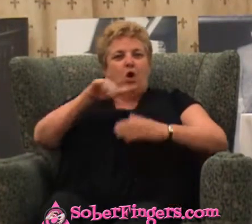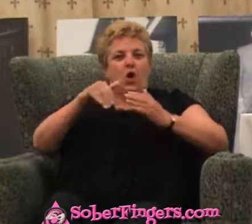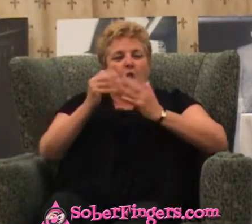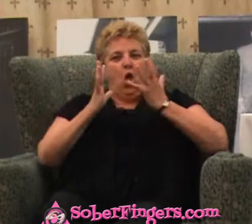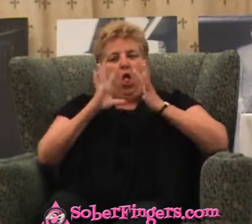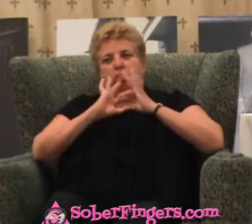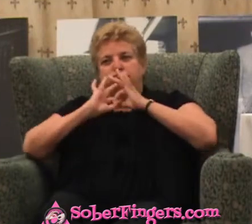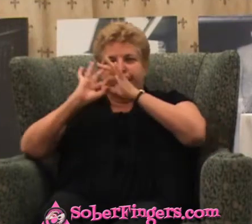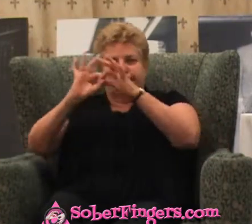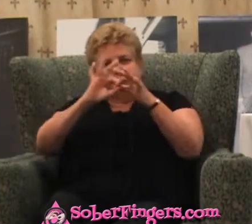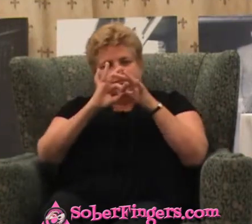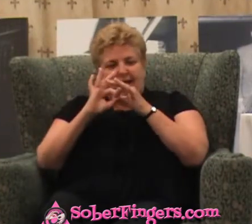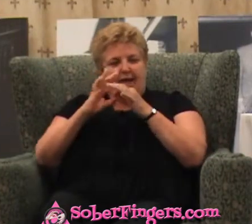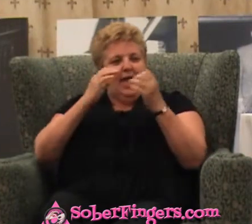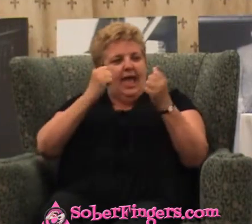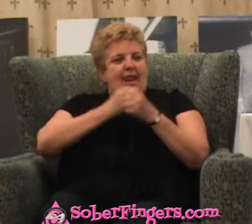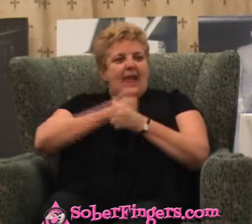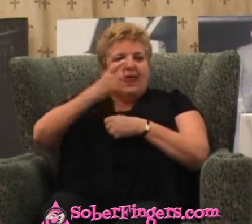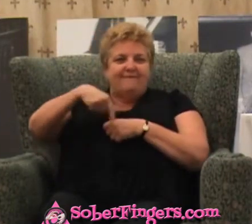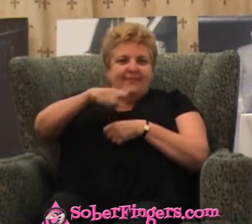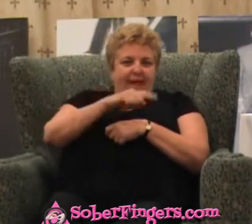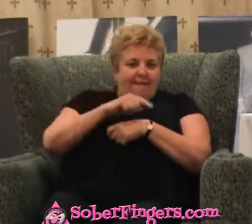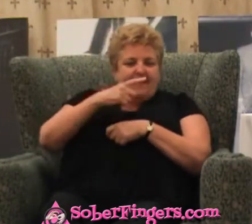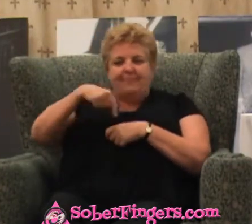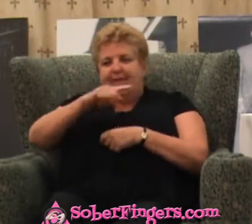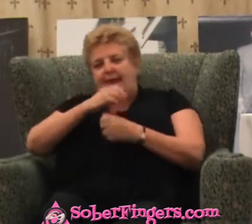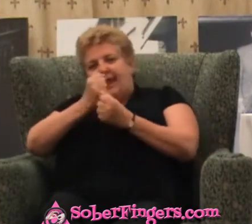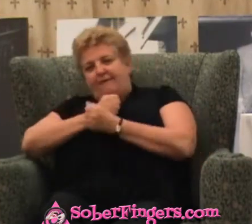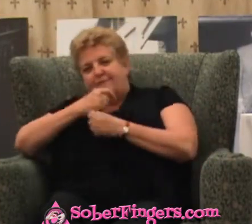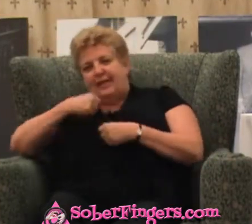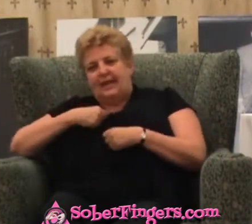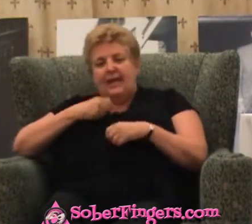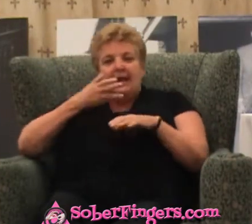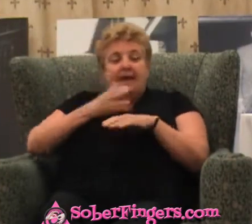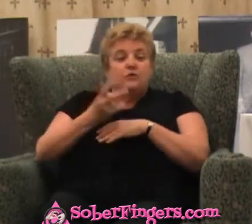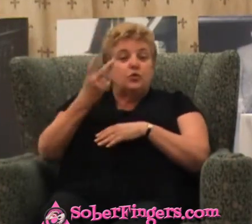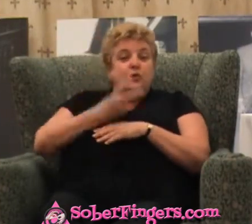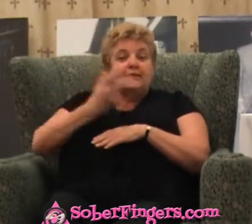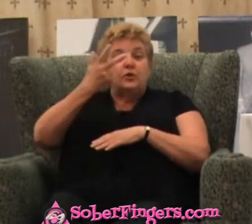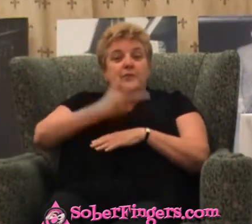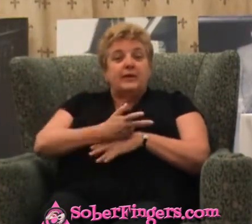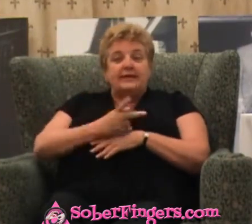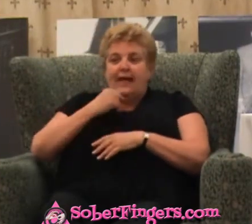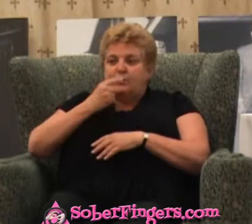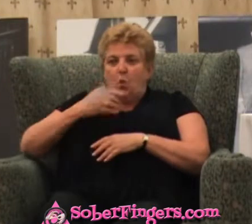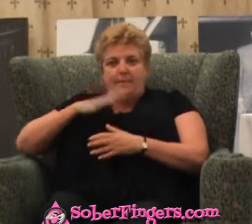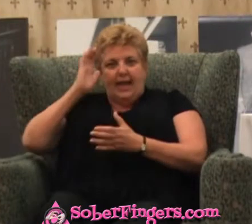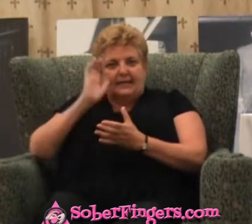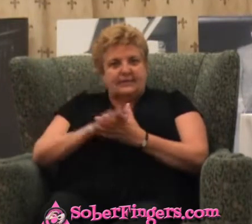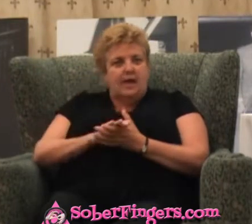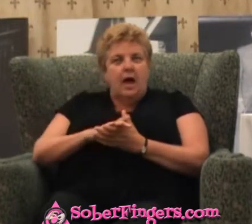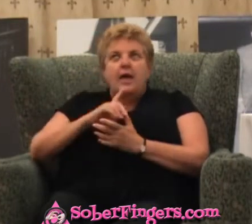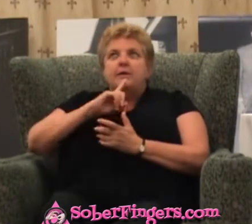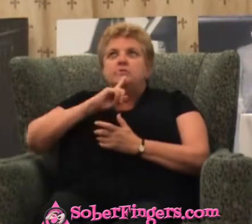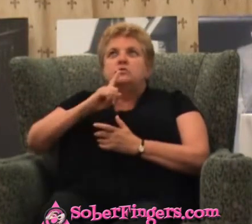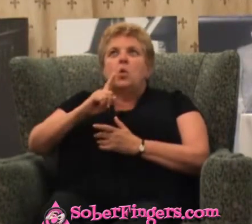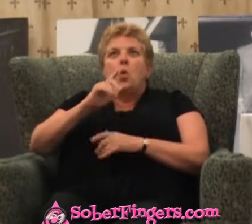love them, and they love me. And after 2 or 3 days, I told my husband, I am so comfortable